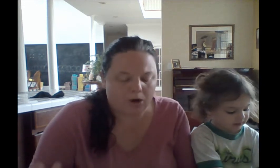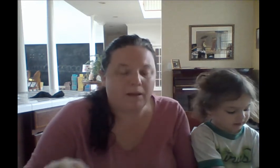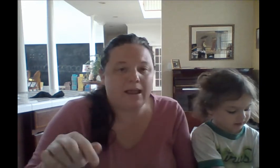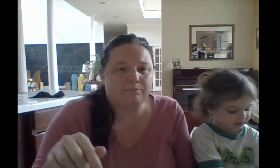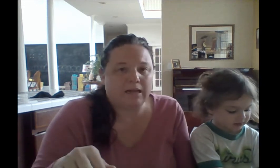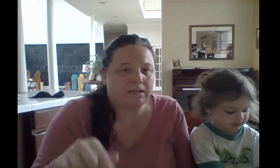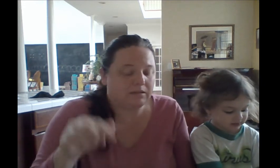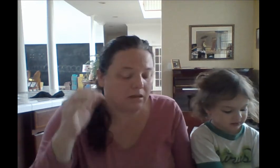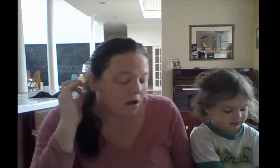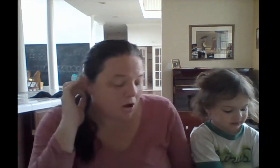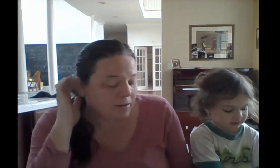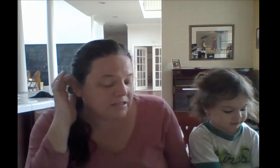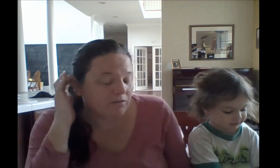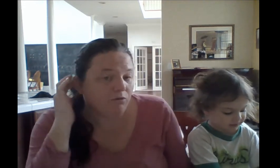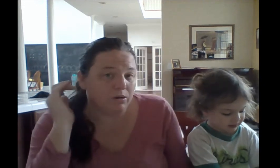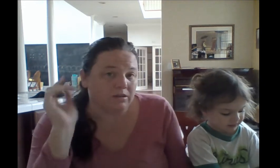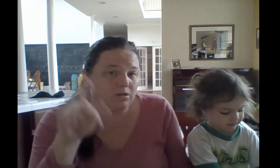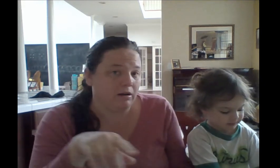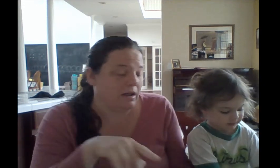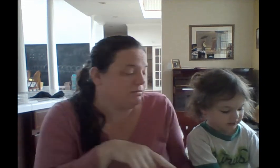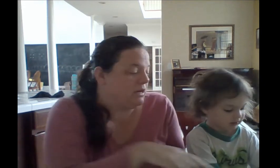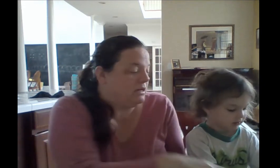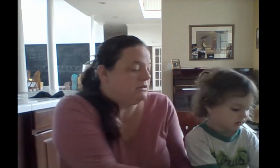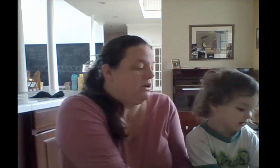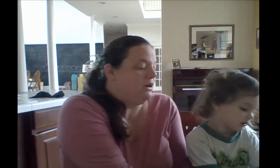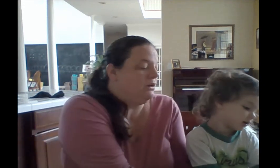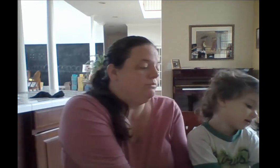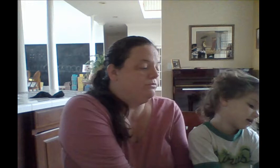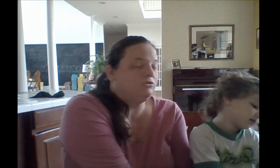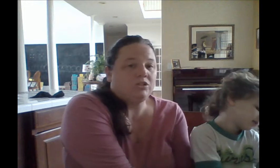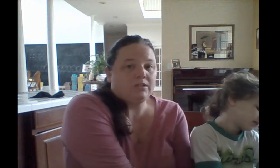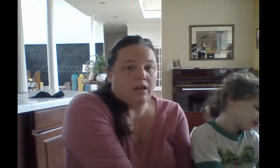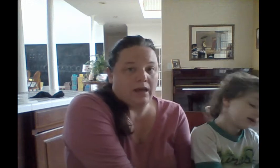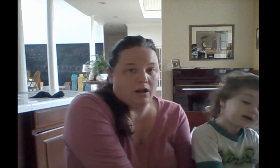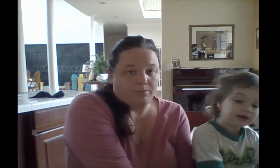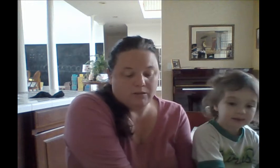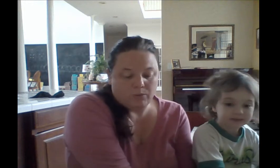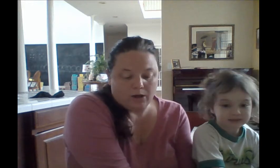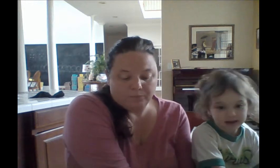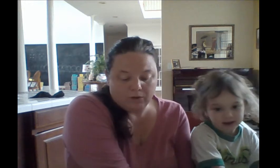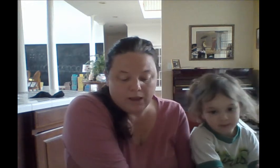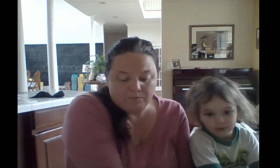about name signs. On page 74, when it talks about name signs, just study that up as well, okay?